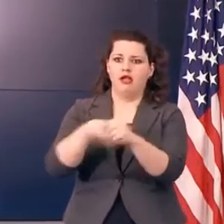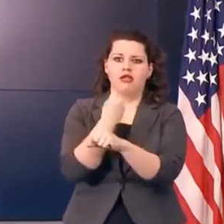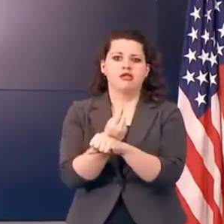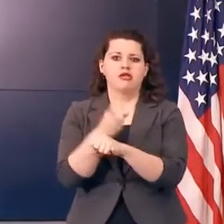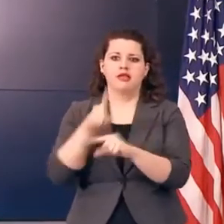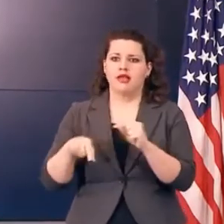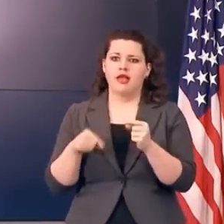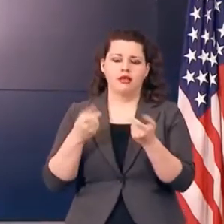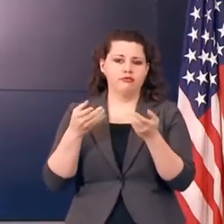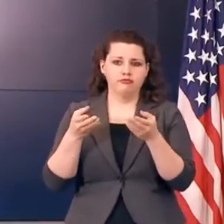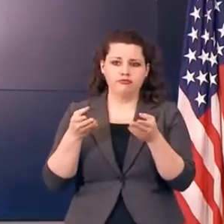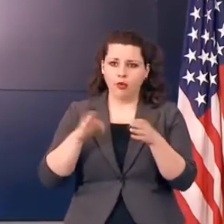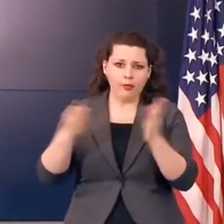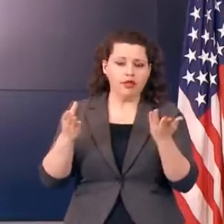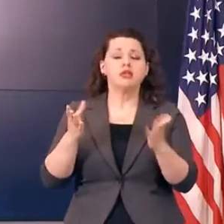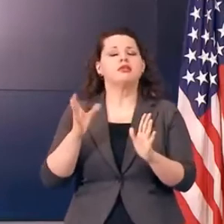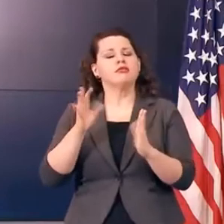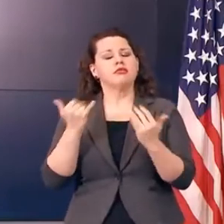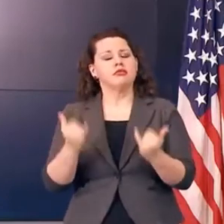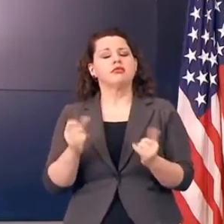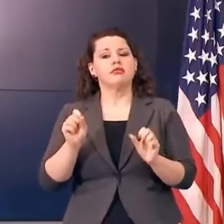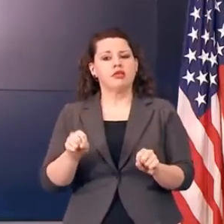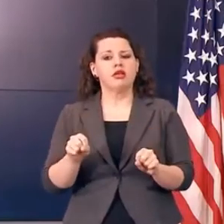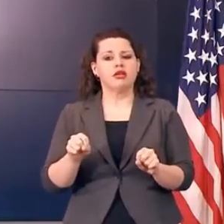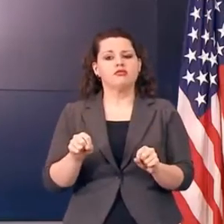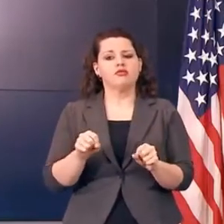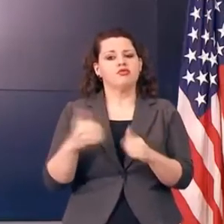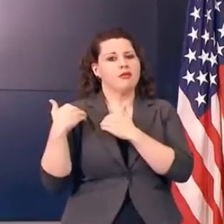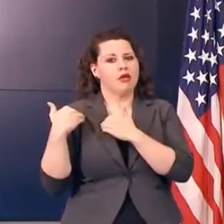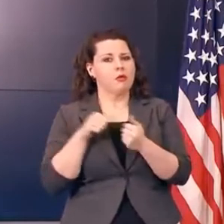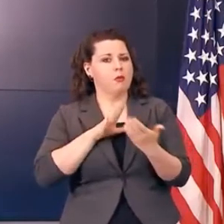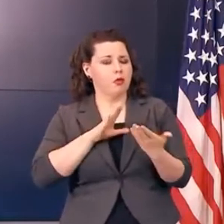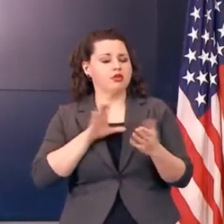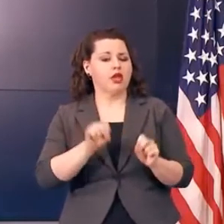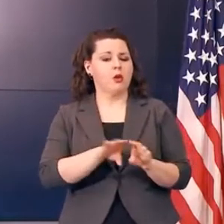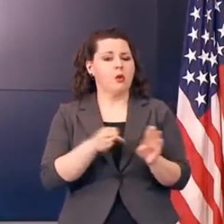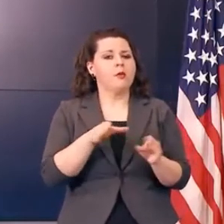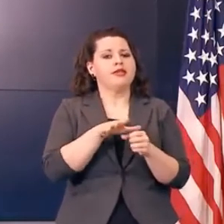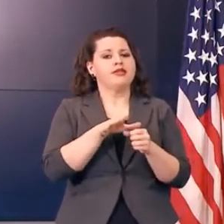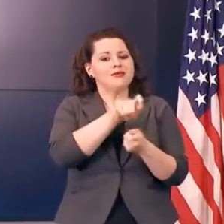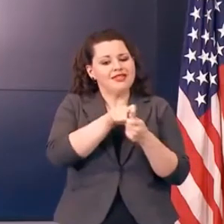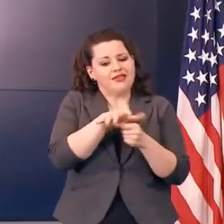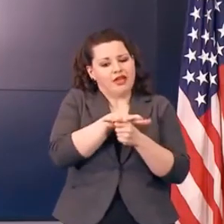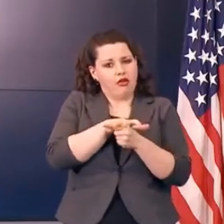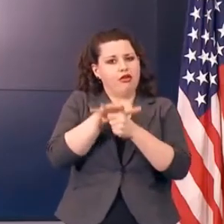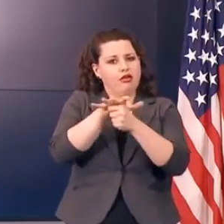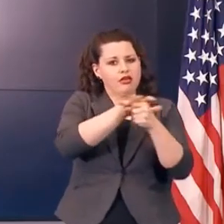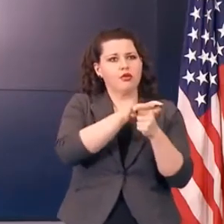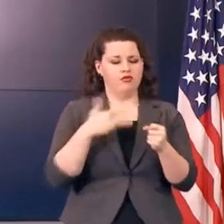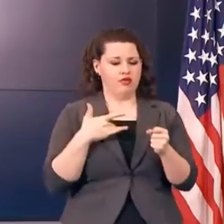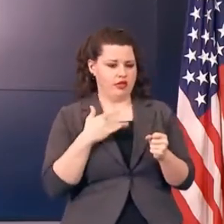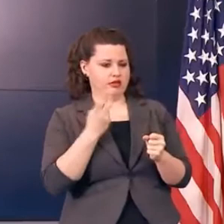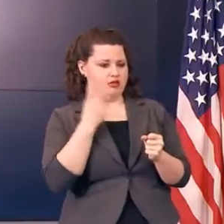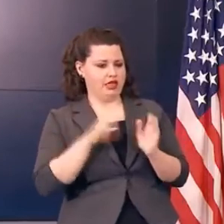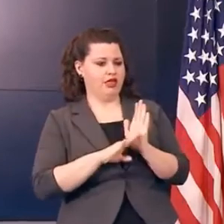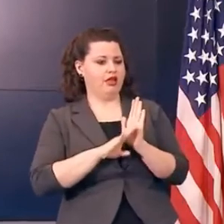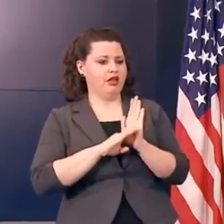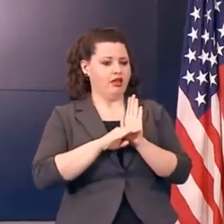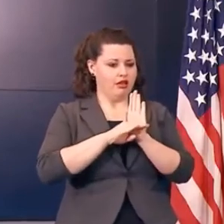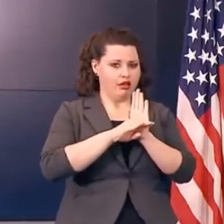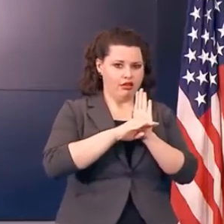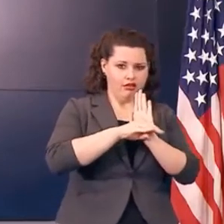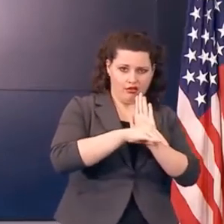open it up in a responsible manner in areas that we feel we've seen a stabilization and a downward turn, and